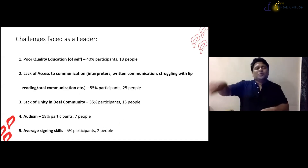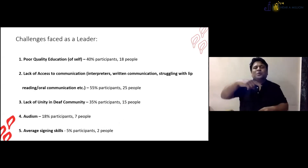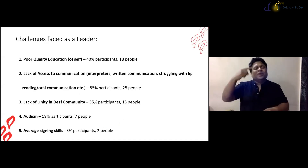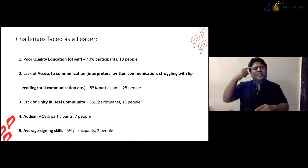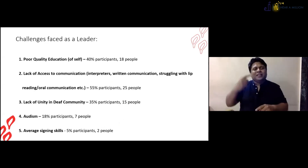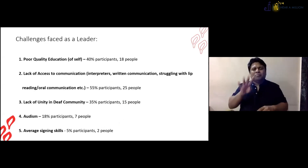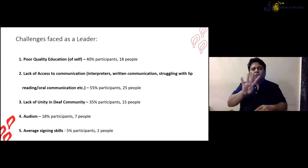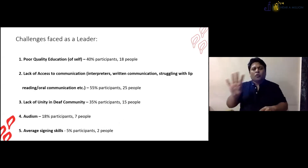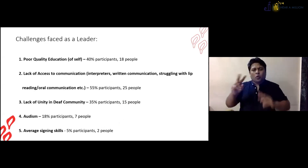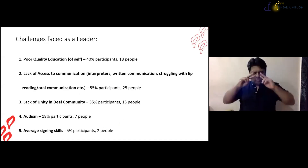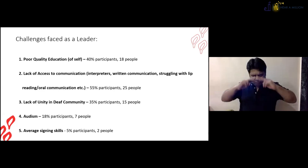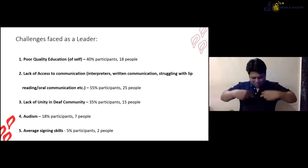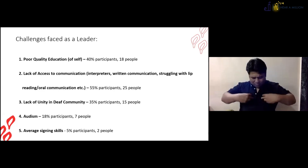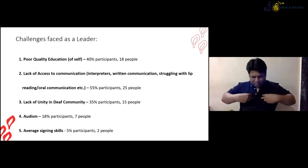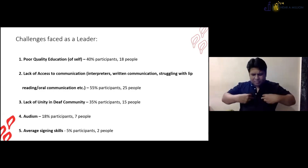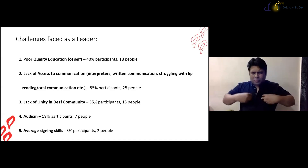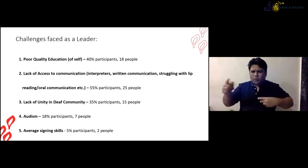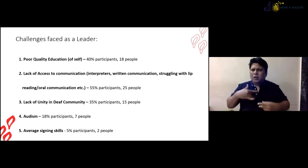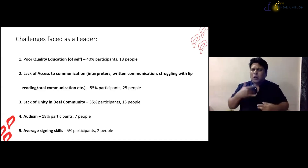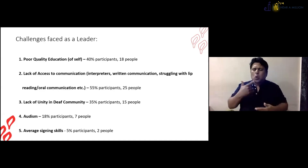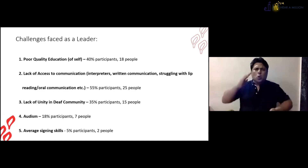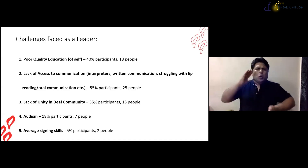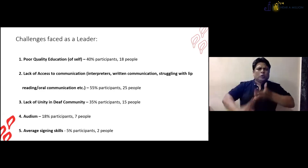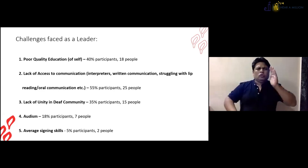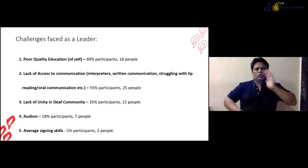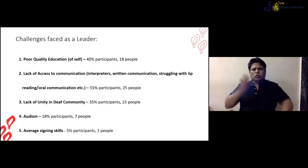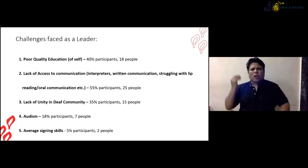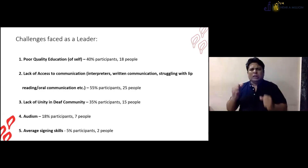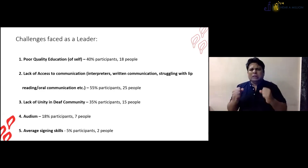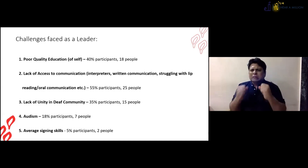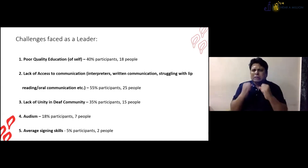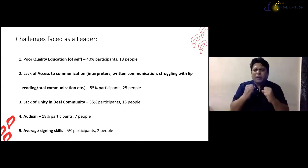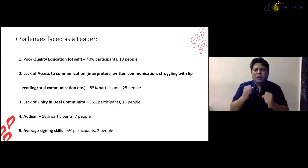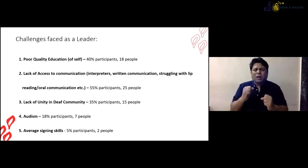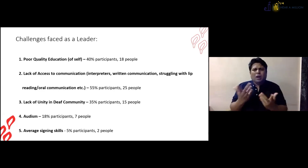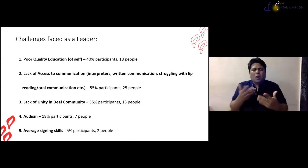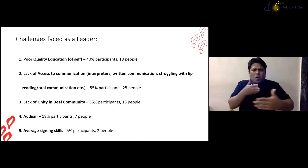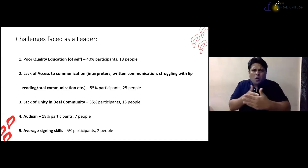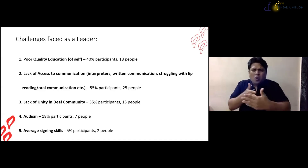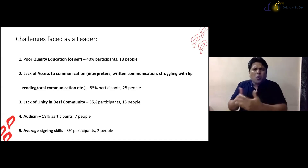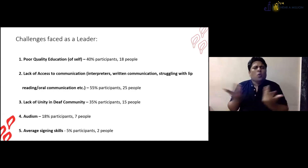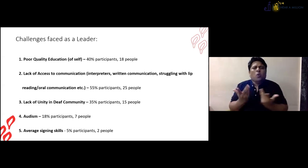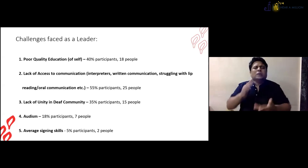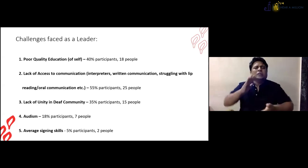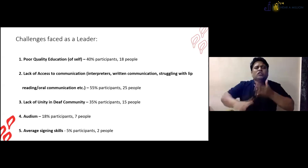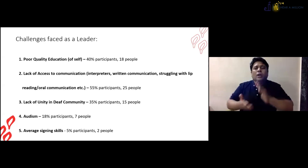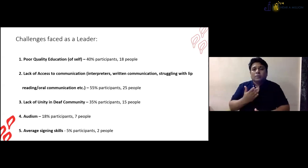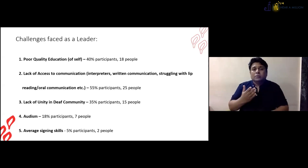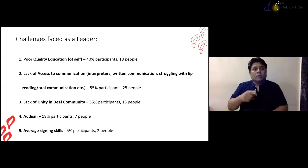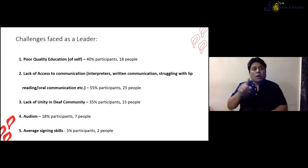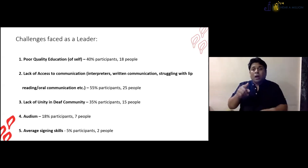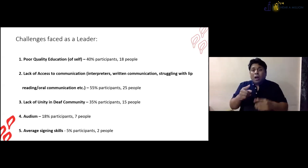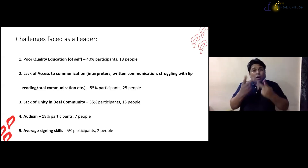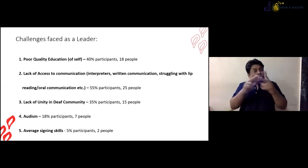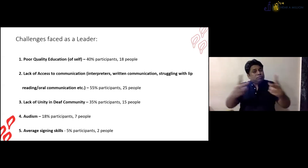We asked them, um, 44 people, to just self-reflect and what has been their challenges